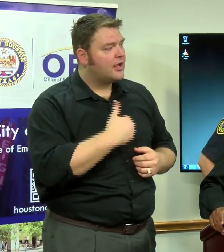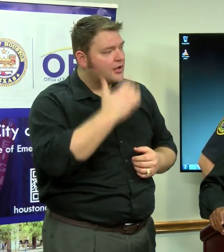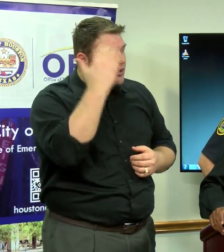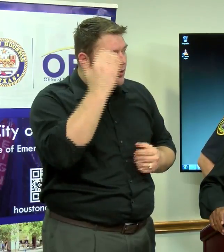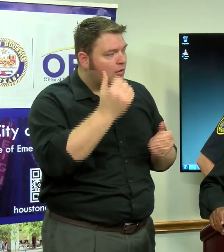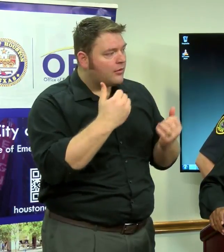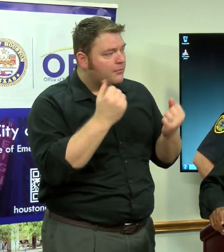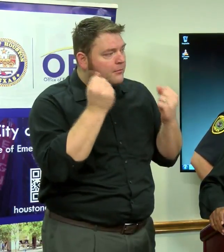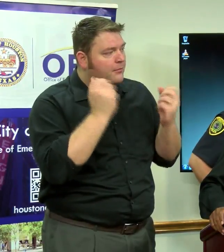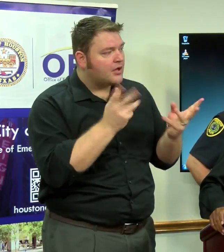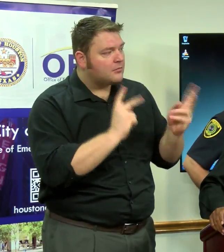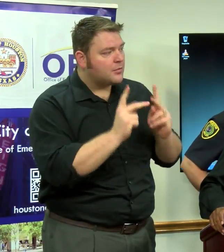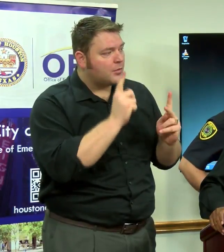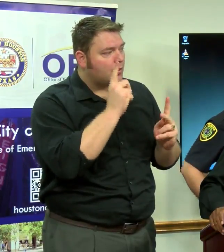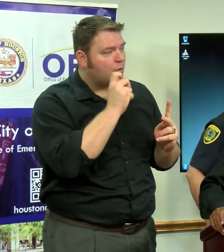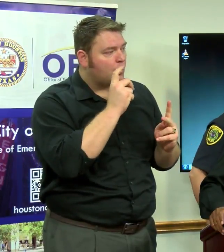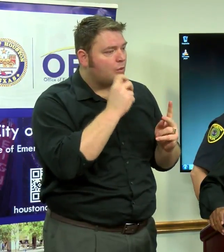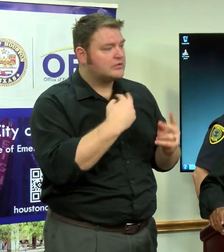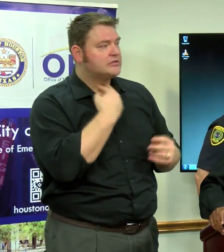stranded, and then